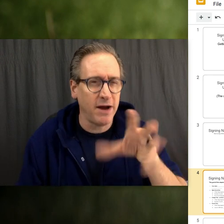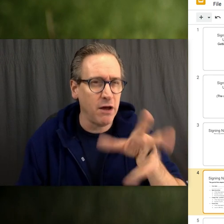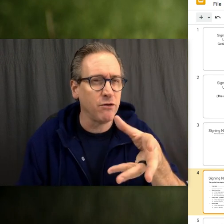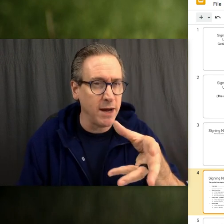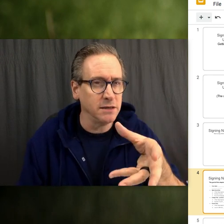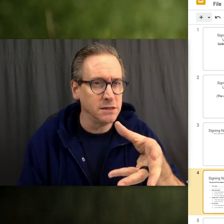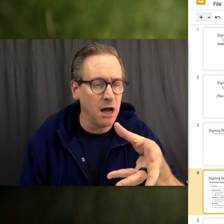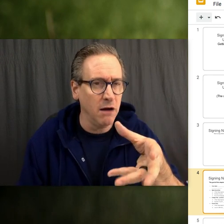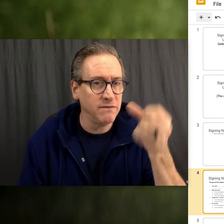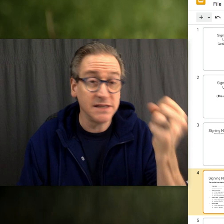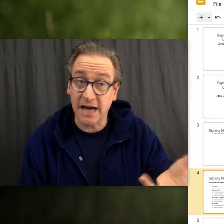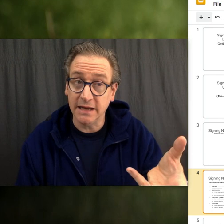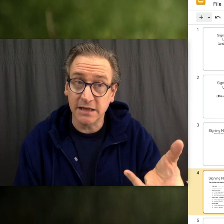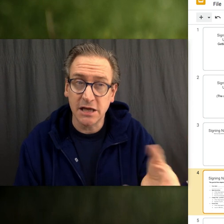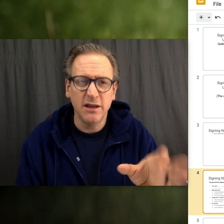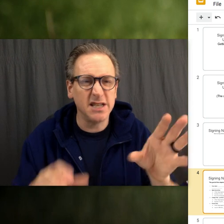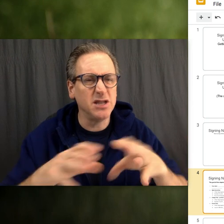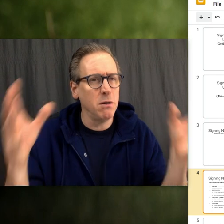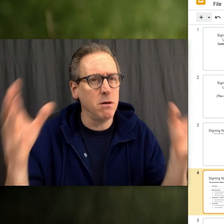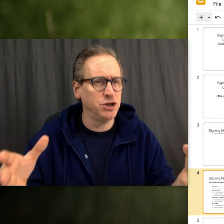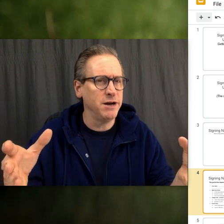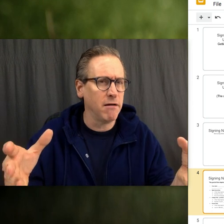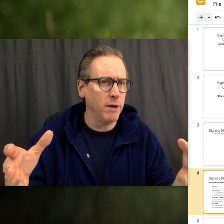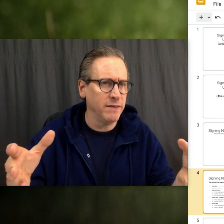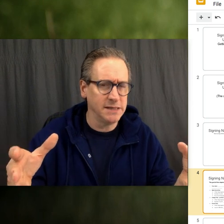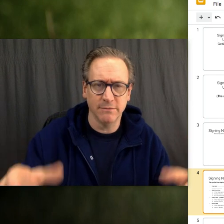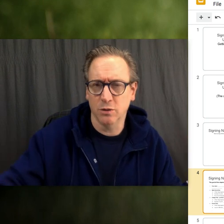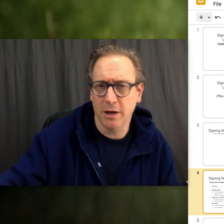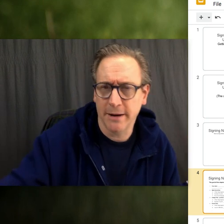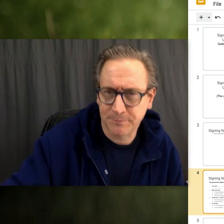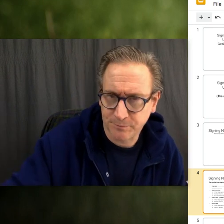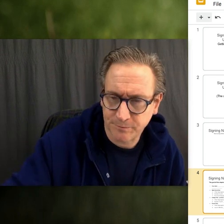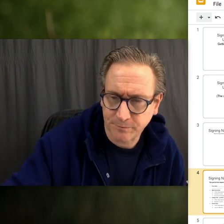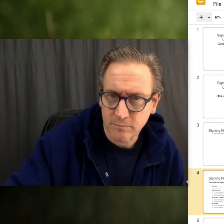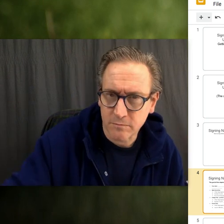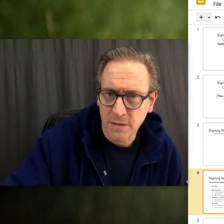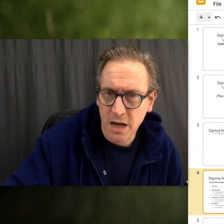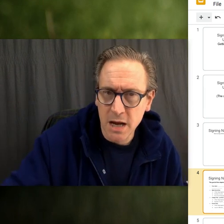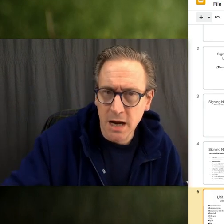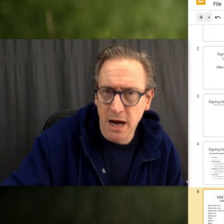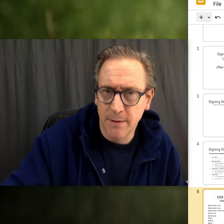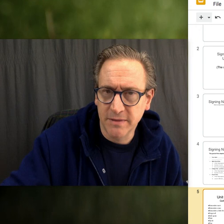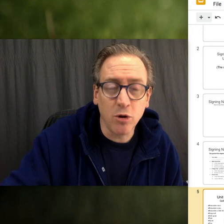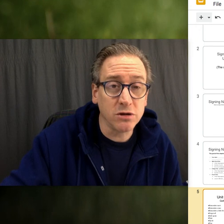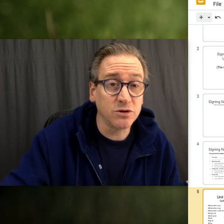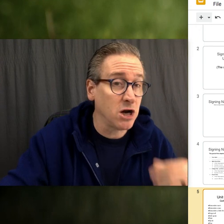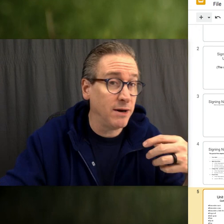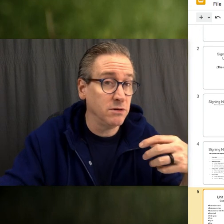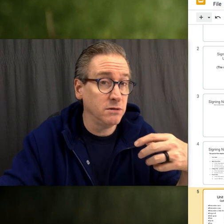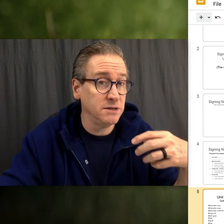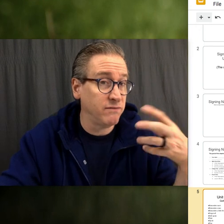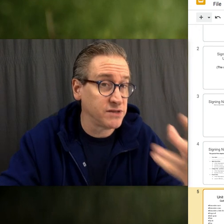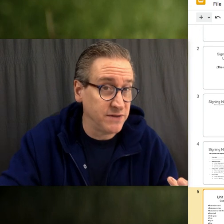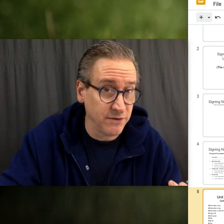can find other ways of signing this. This is the most generic way that seems to apply. Then we'll also talk